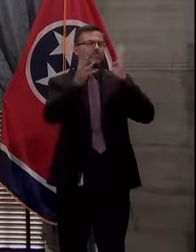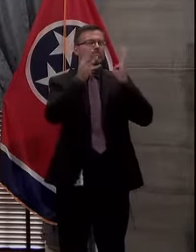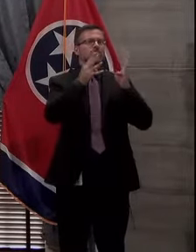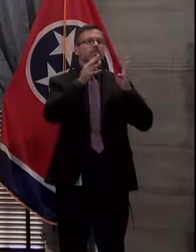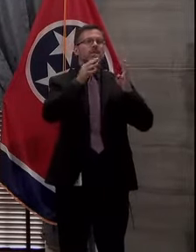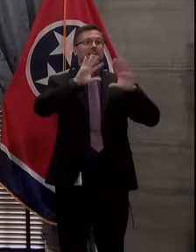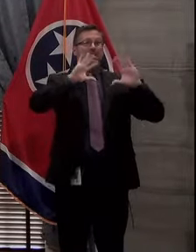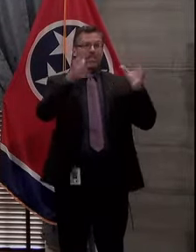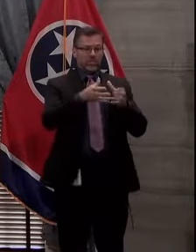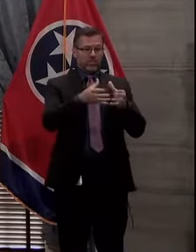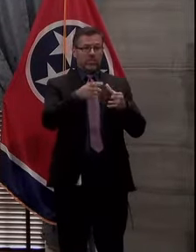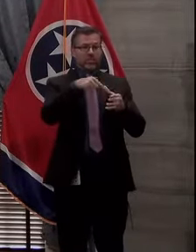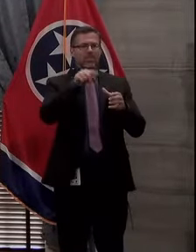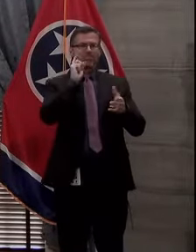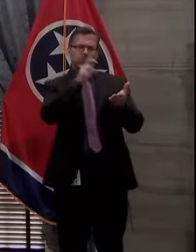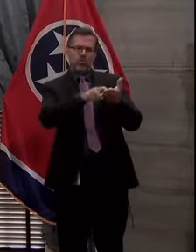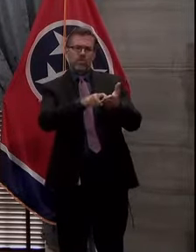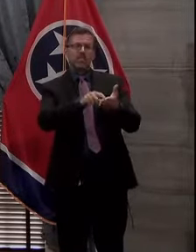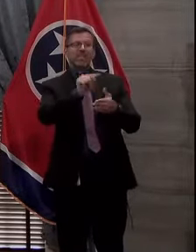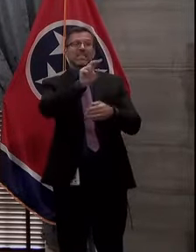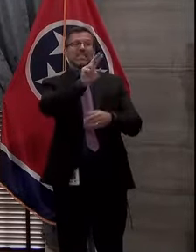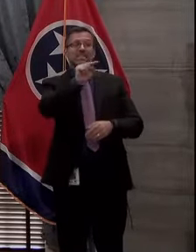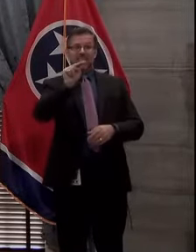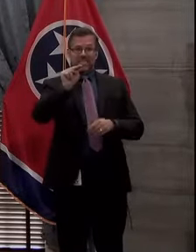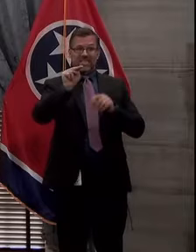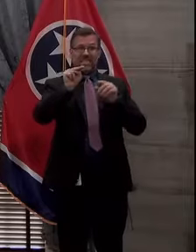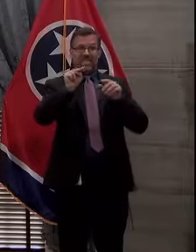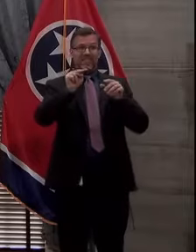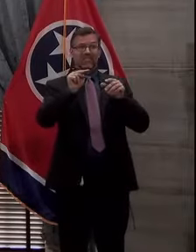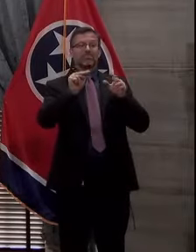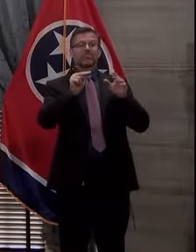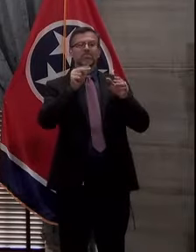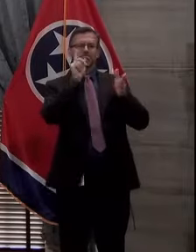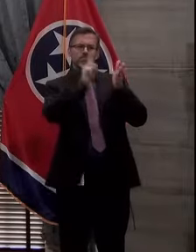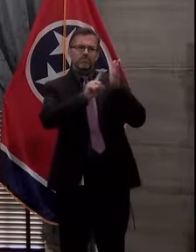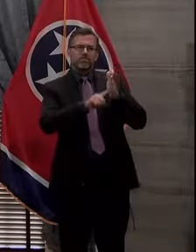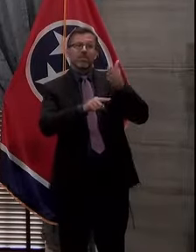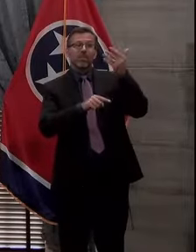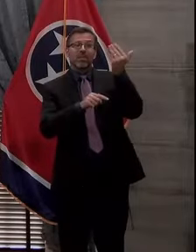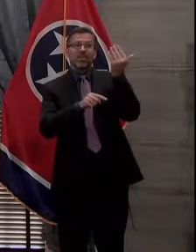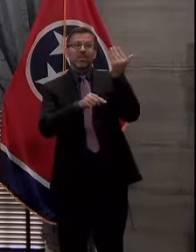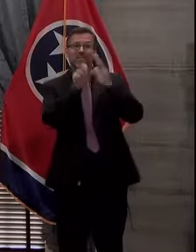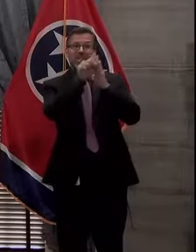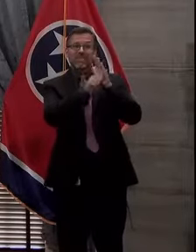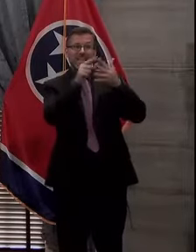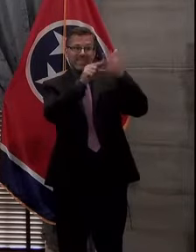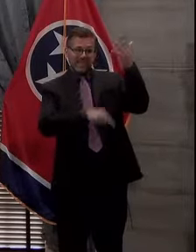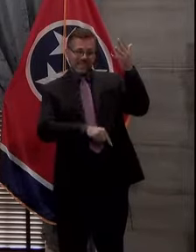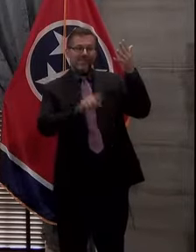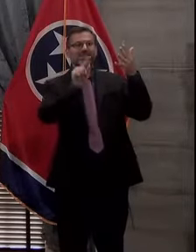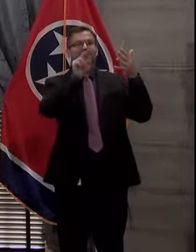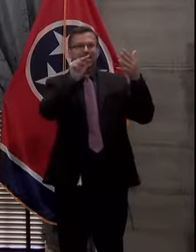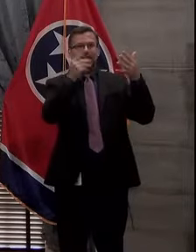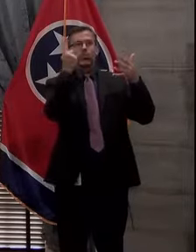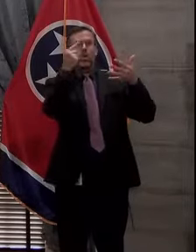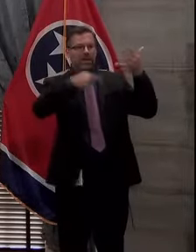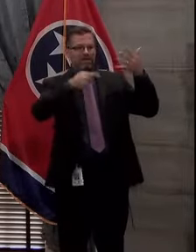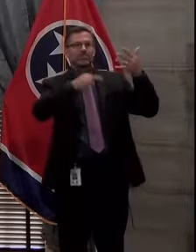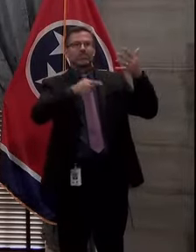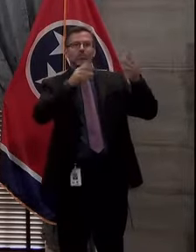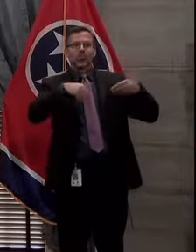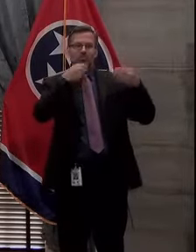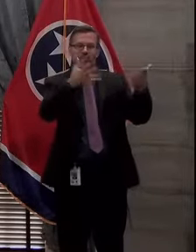15 states that they assess have provided a strong academic plan